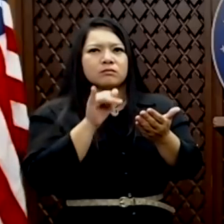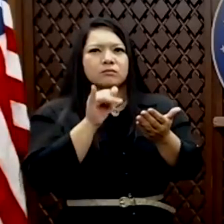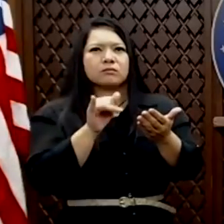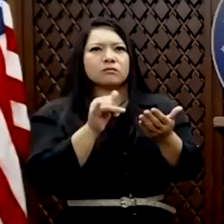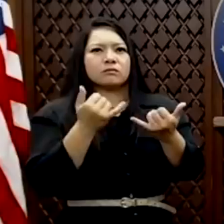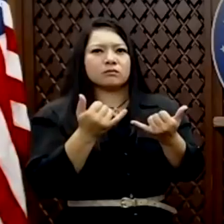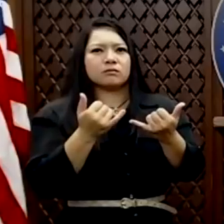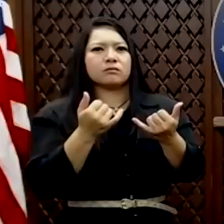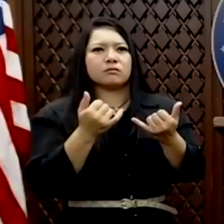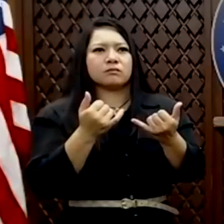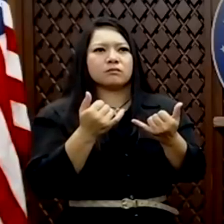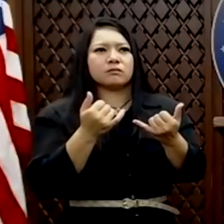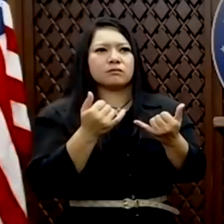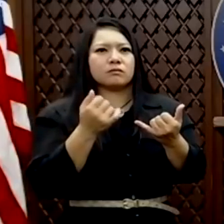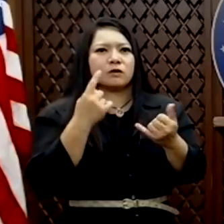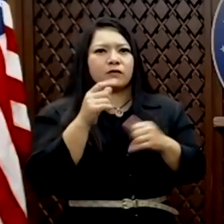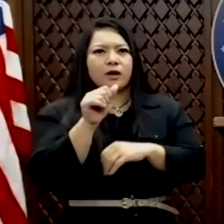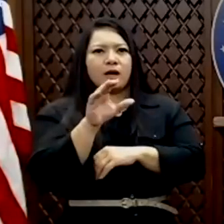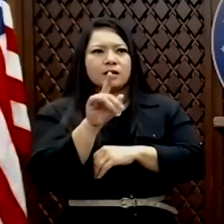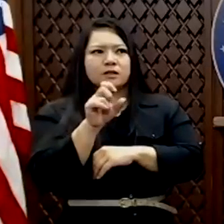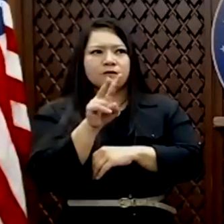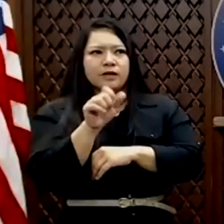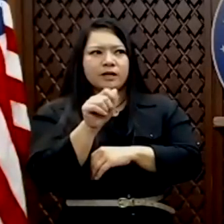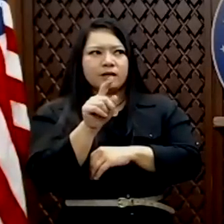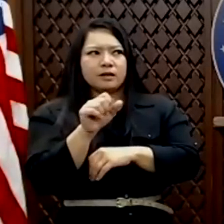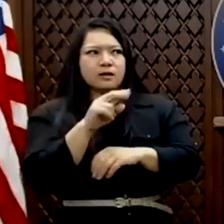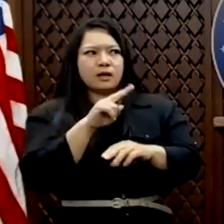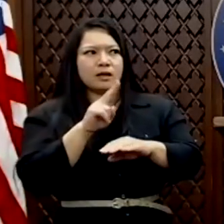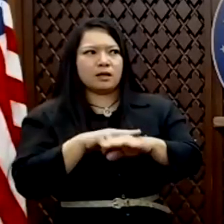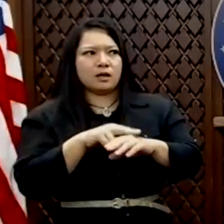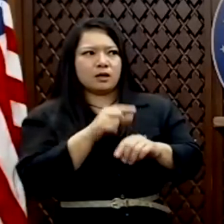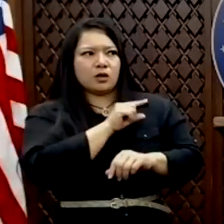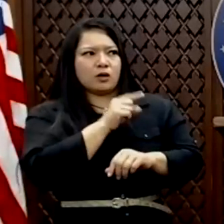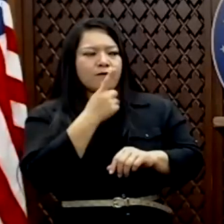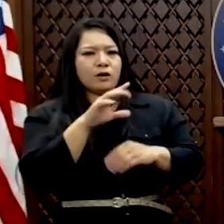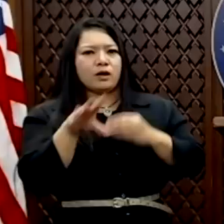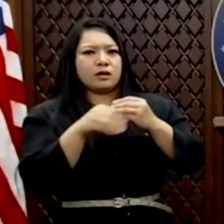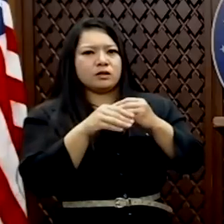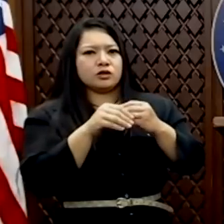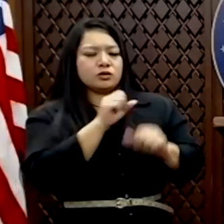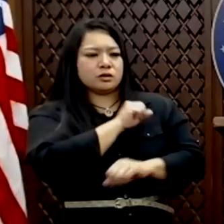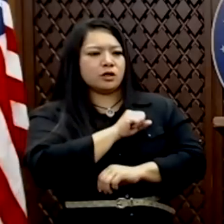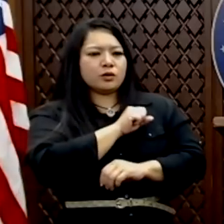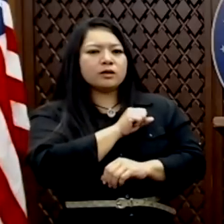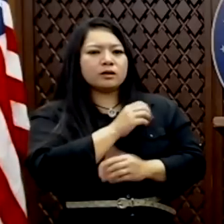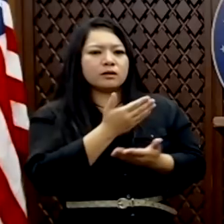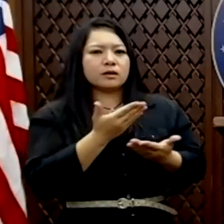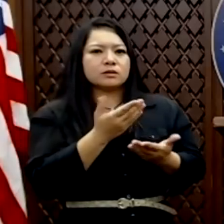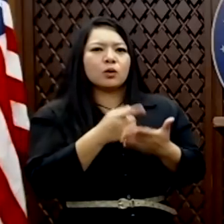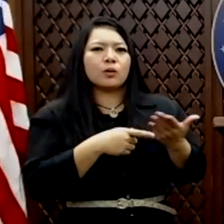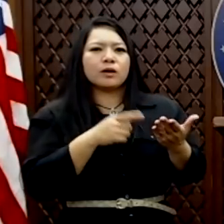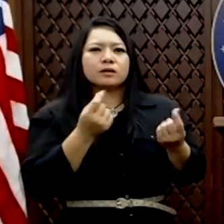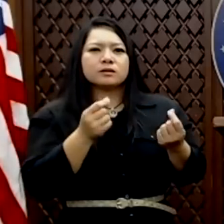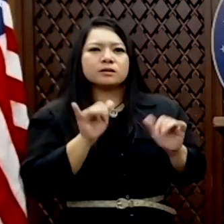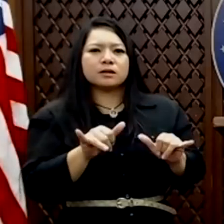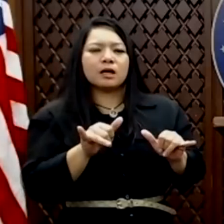for you to activate the National Guard for additional security. What does that